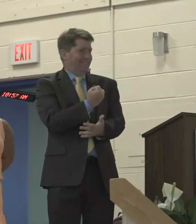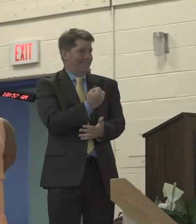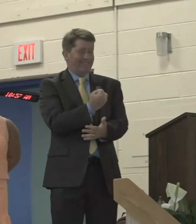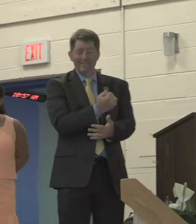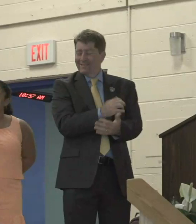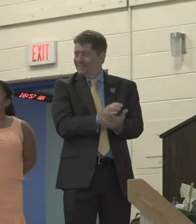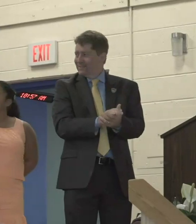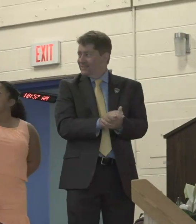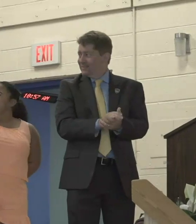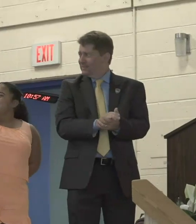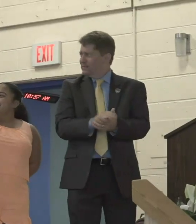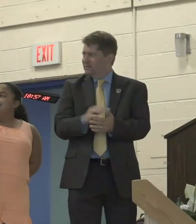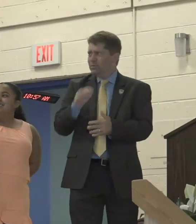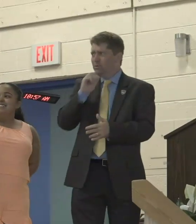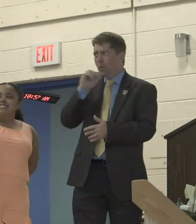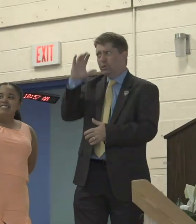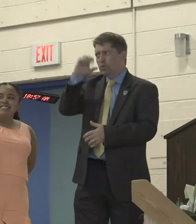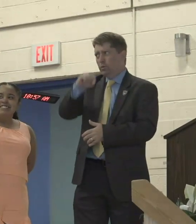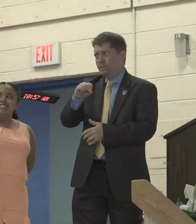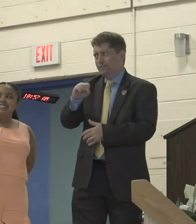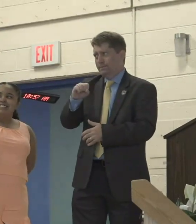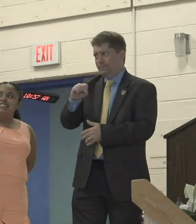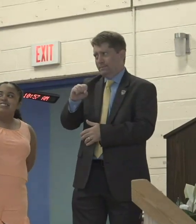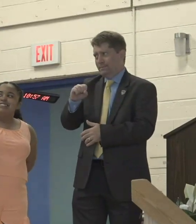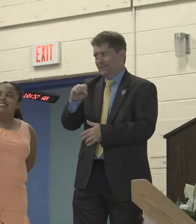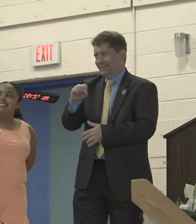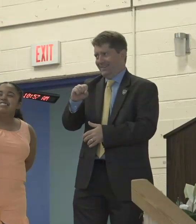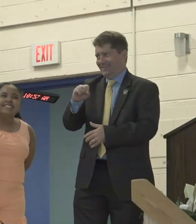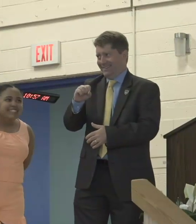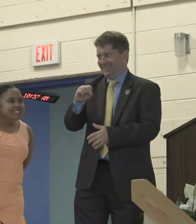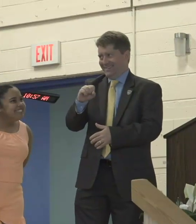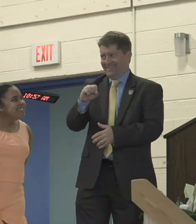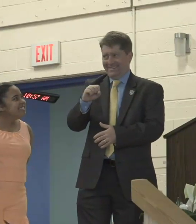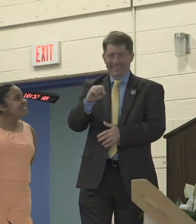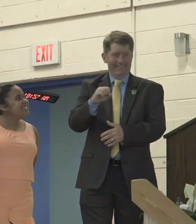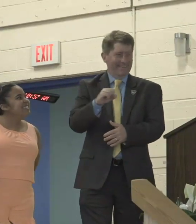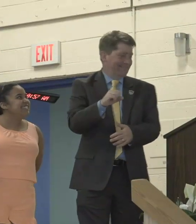Somehow I think he figured out that he won. Is it me? No, don't assume.